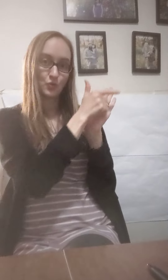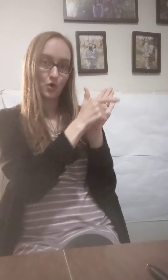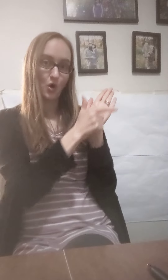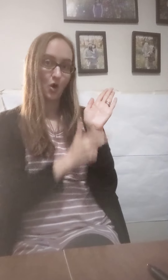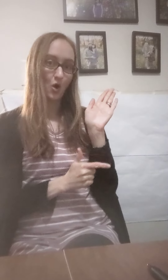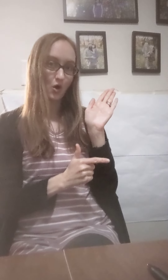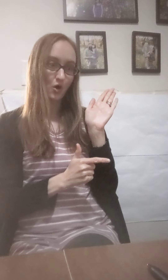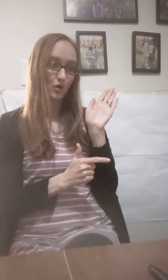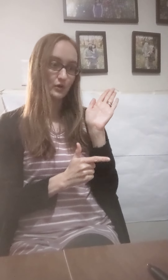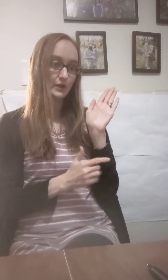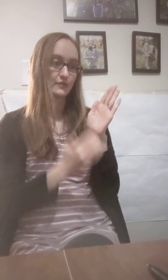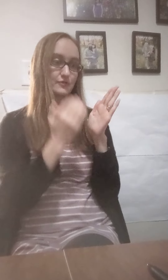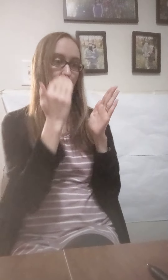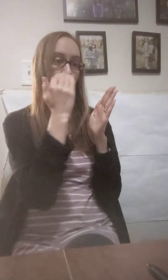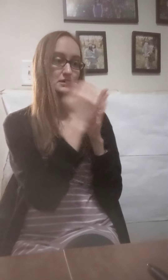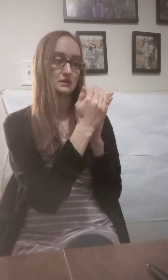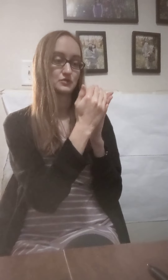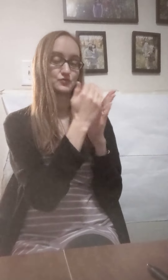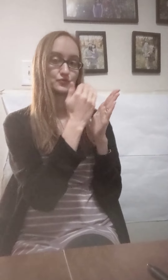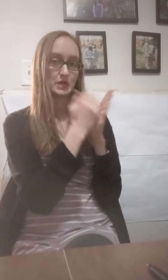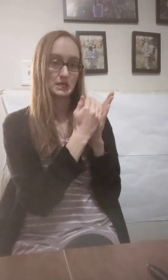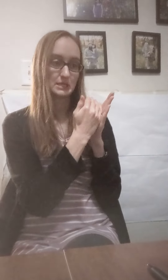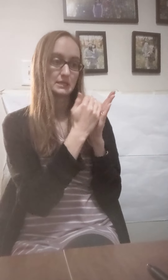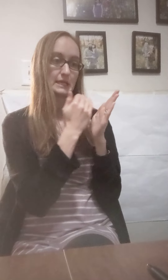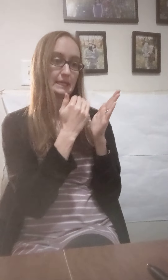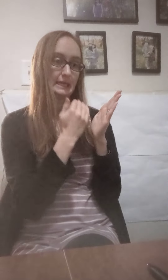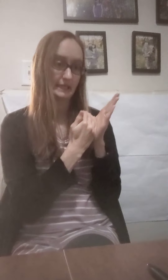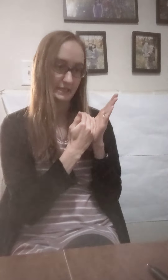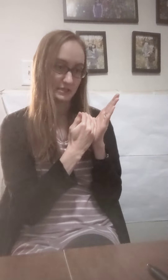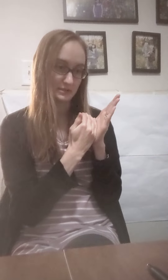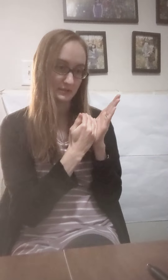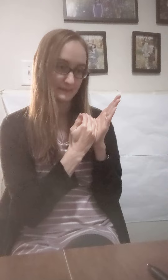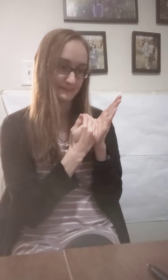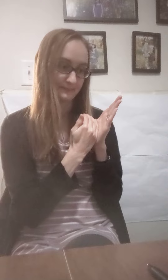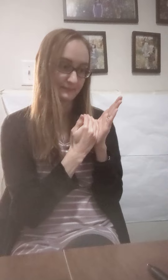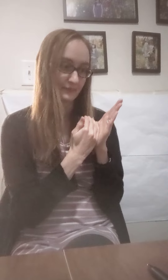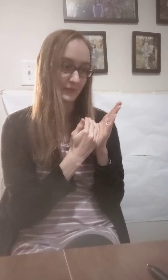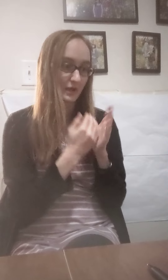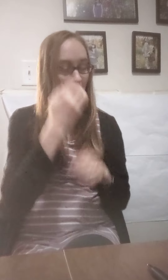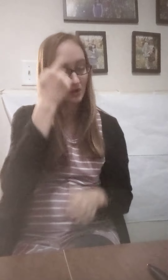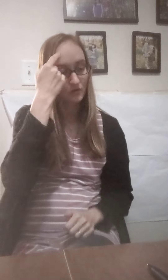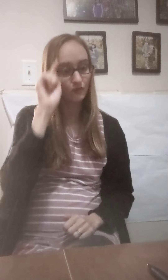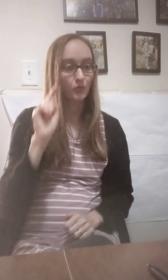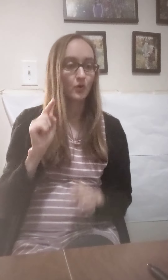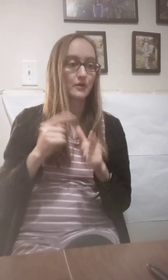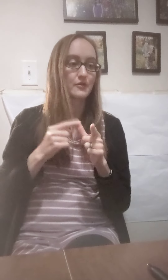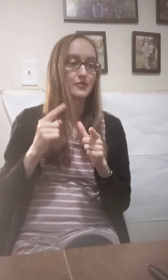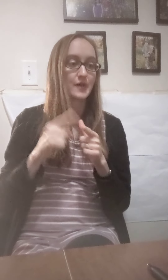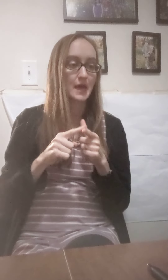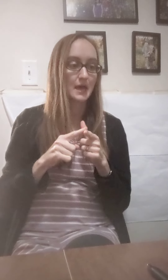all that is written in it, for then